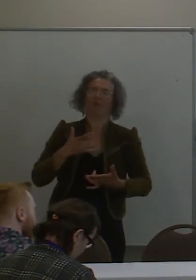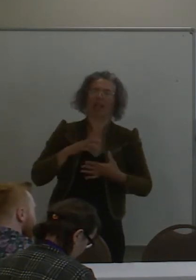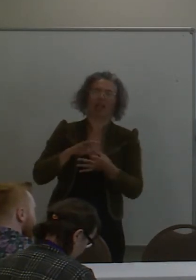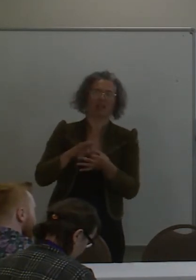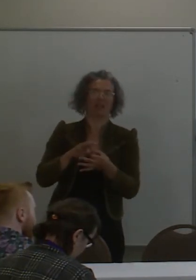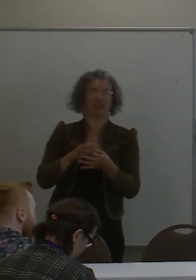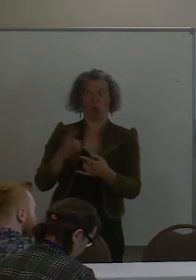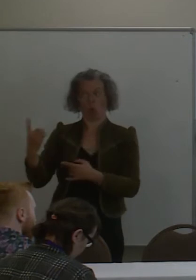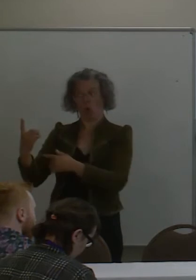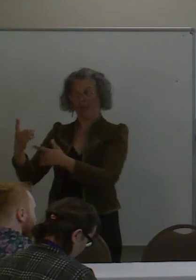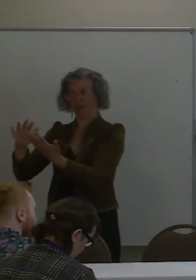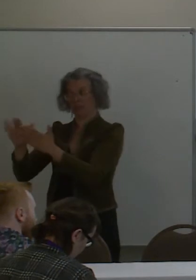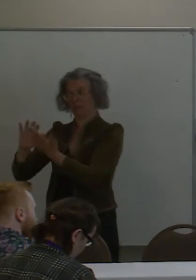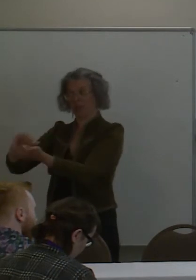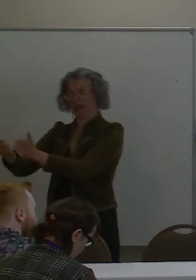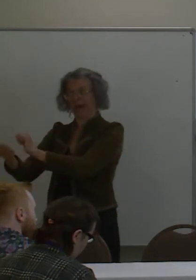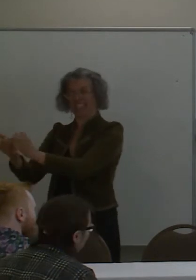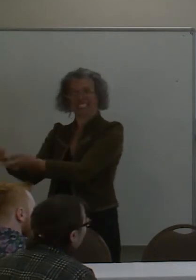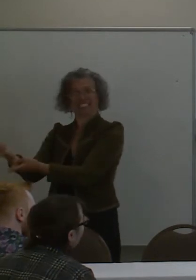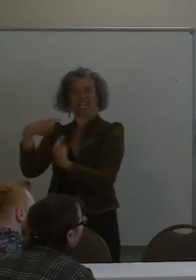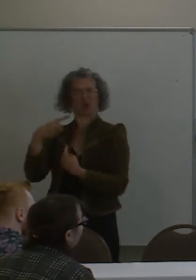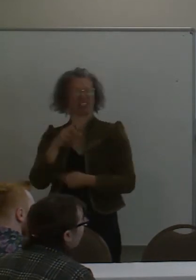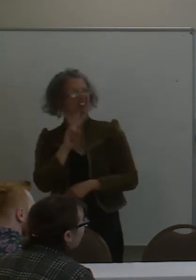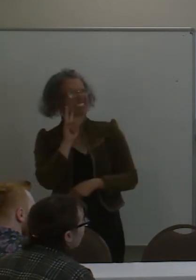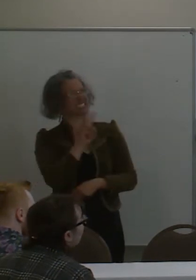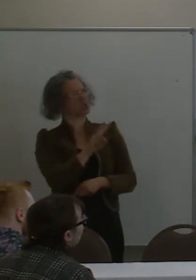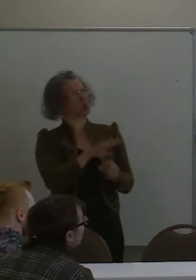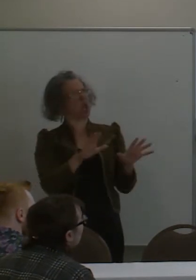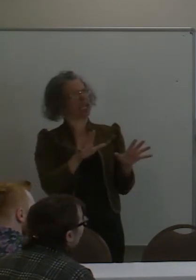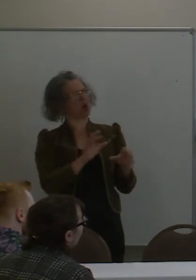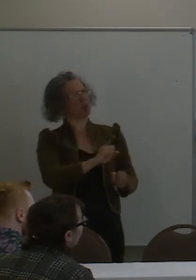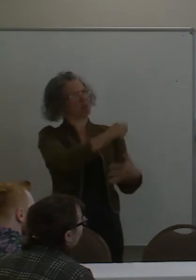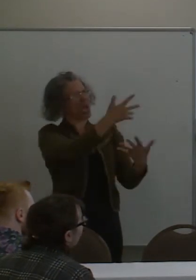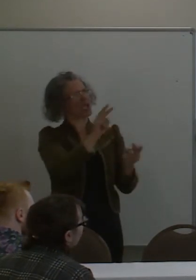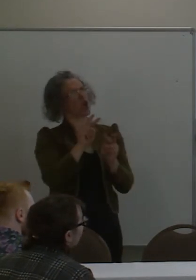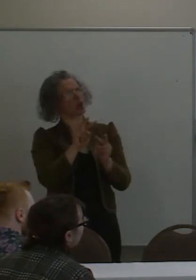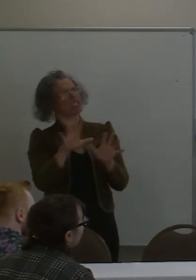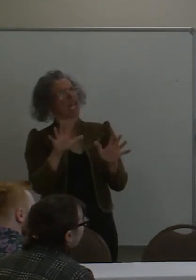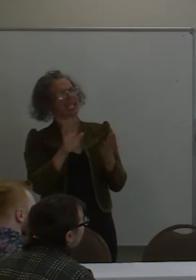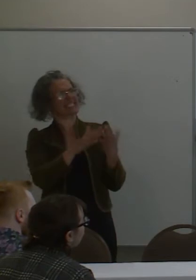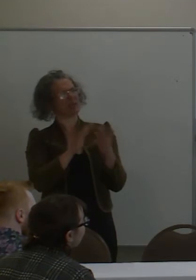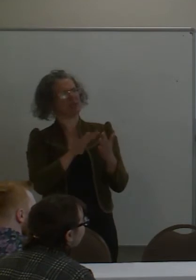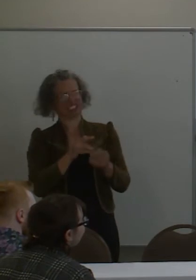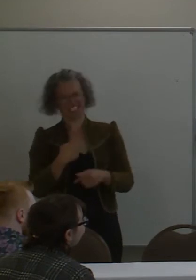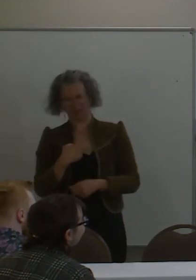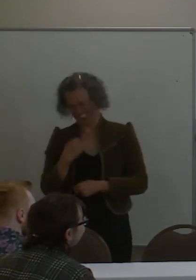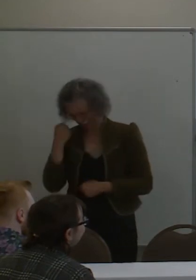partners described it as, it doesn't look like a website, it looked like community. And I kind of did a little of the cheering up thing,